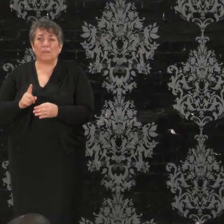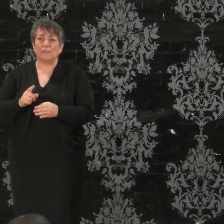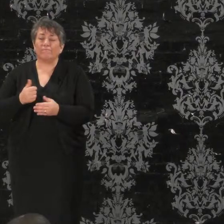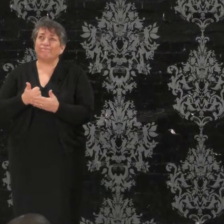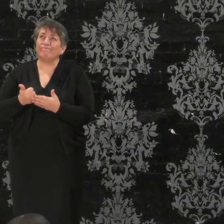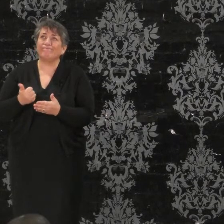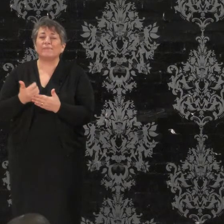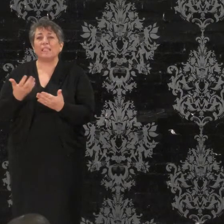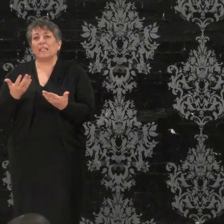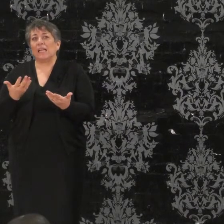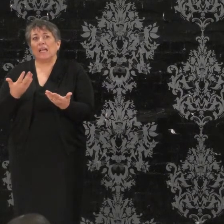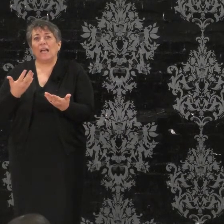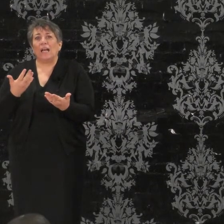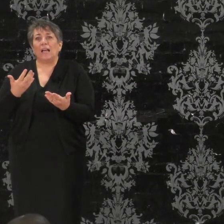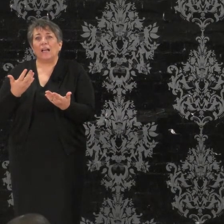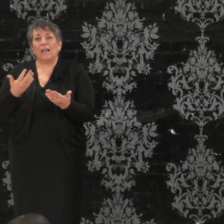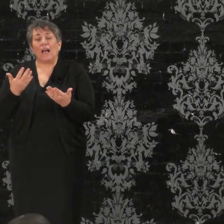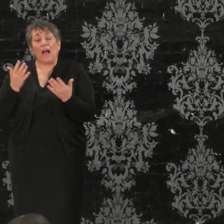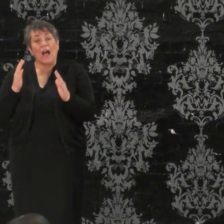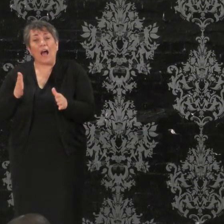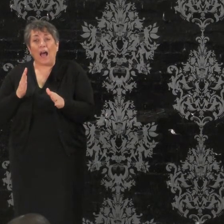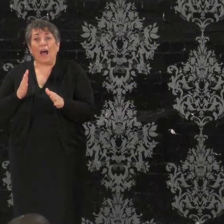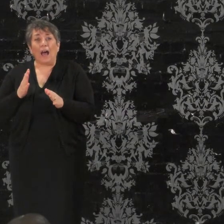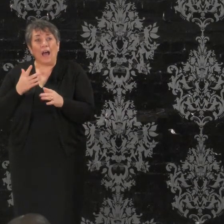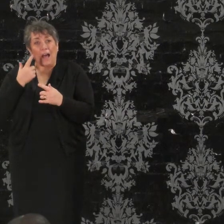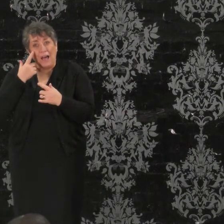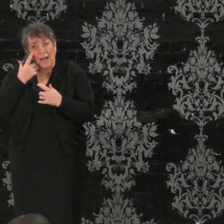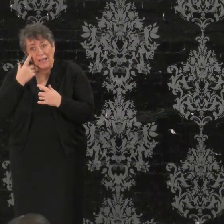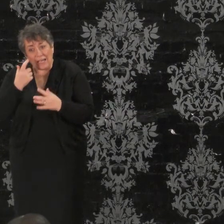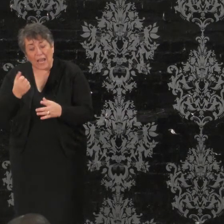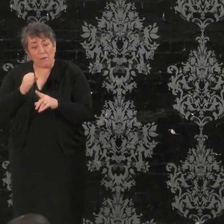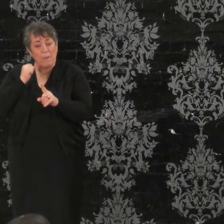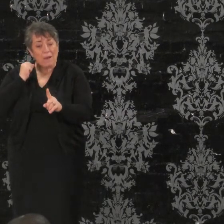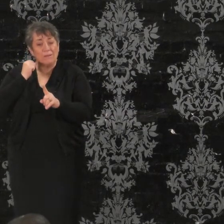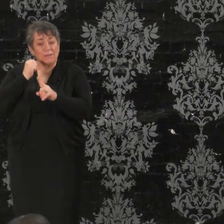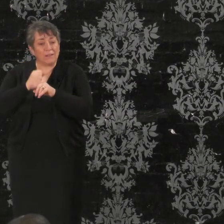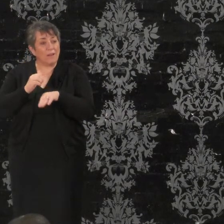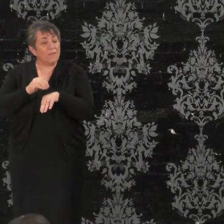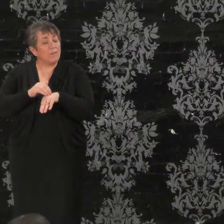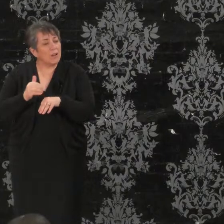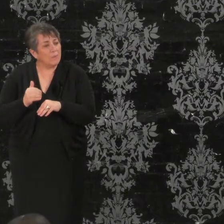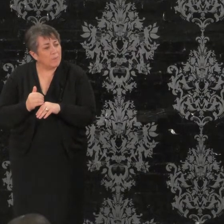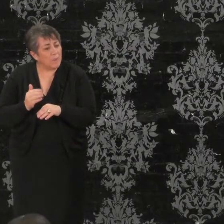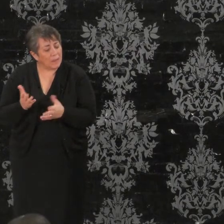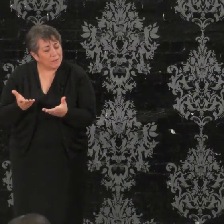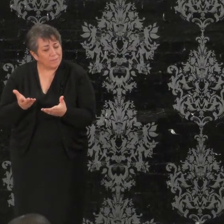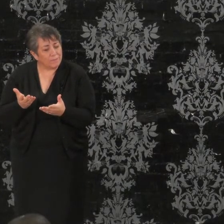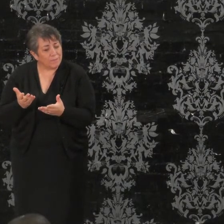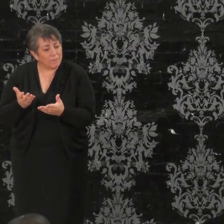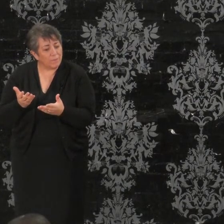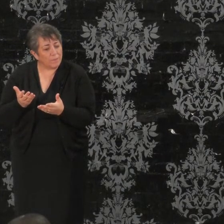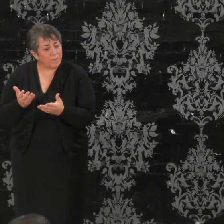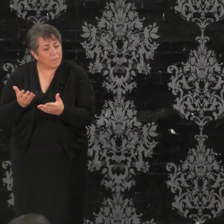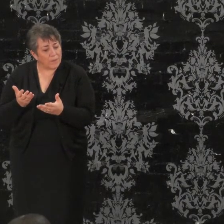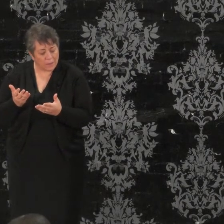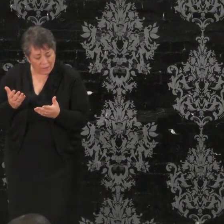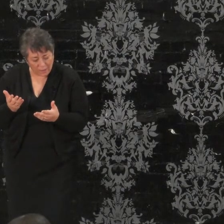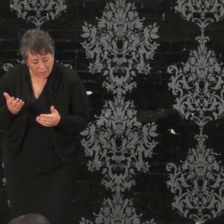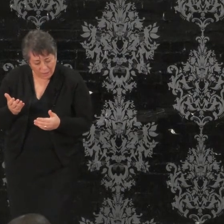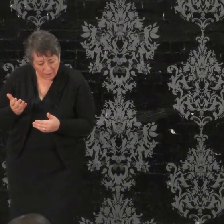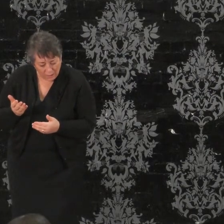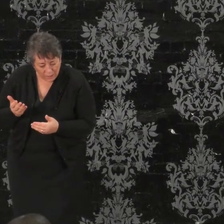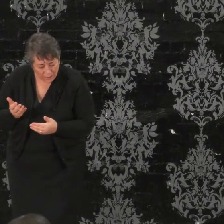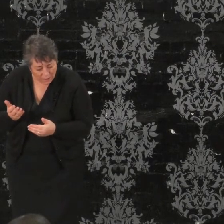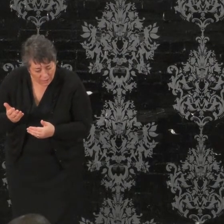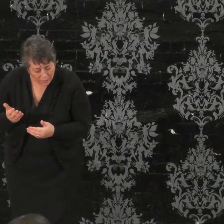gang violence, I just never understood the true reality of it. I had never been close enough to violence. It's not until I heard this specific story that I